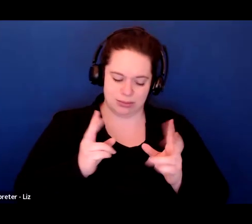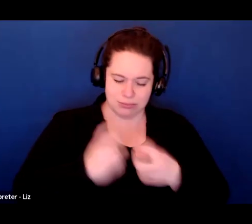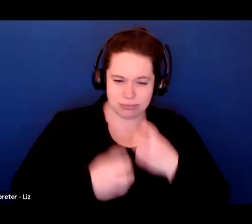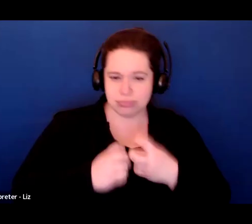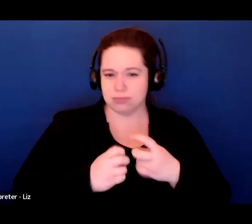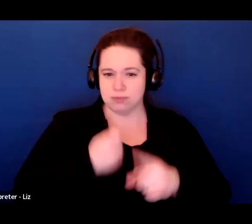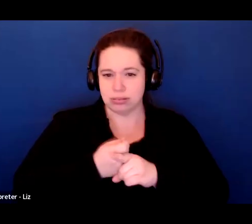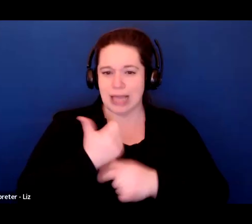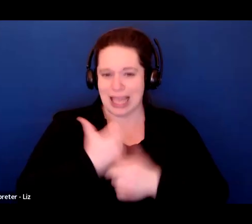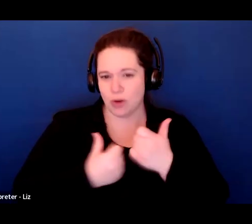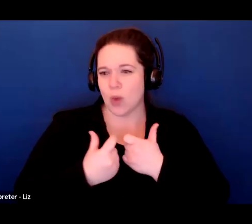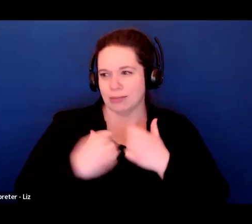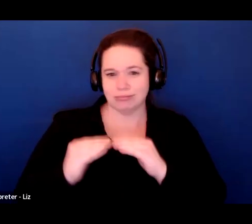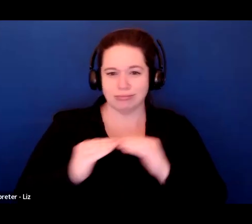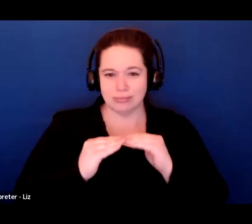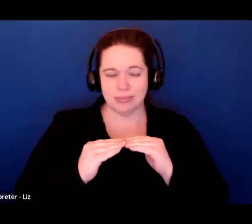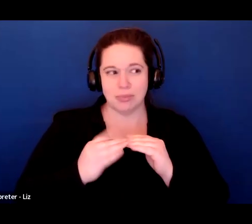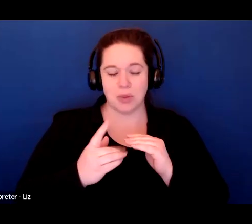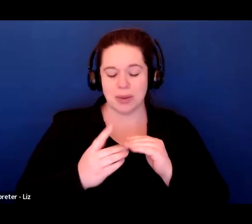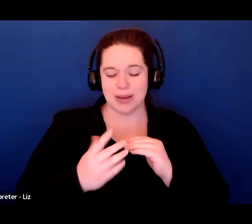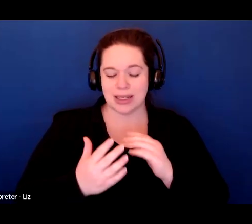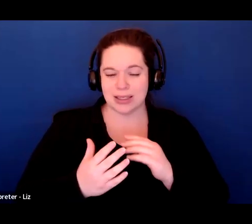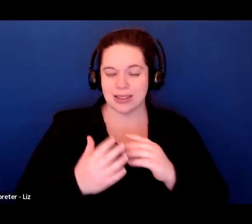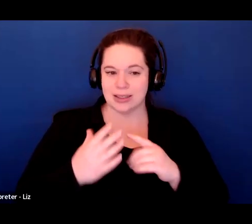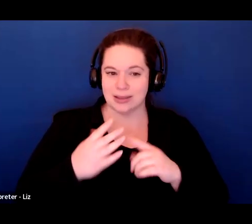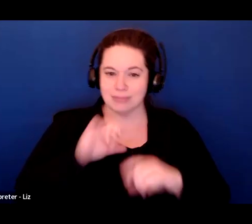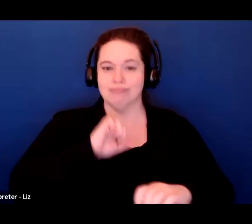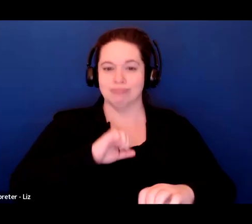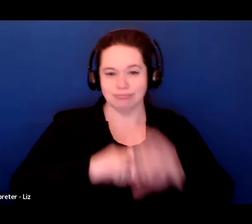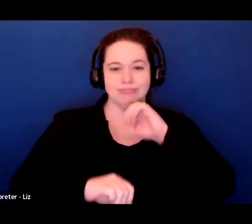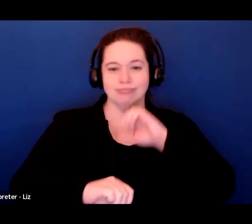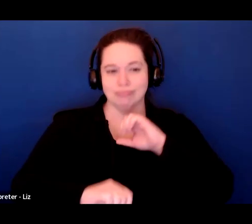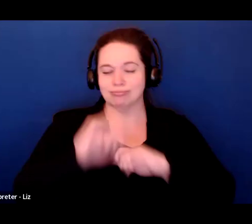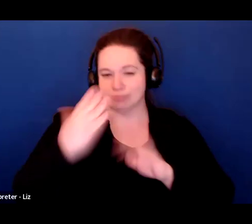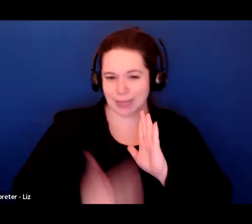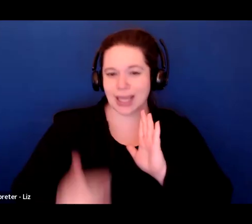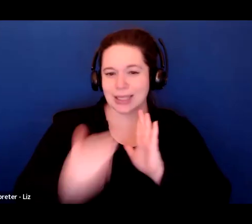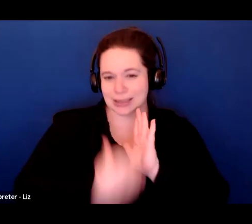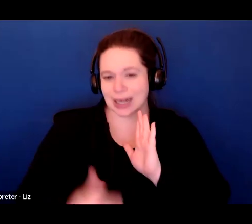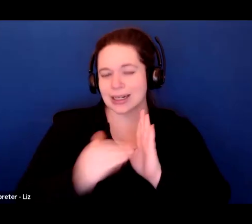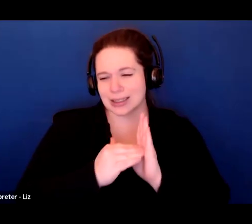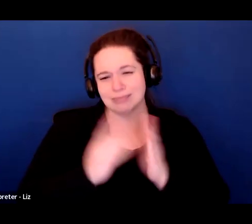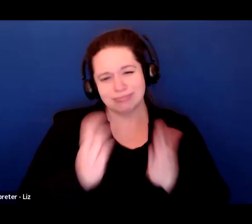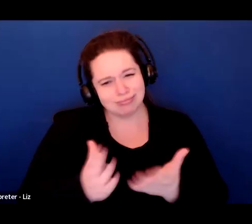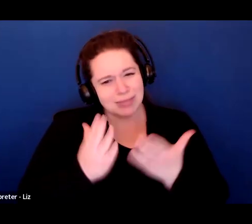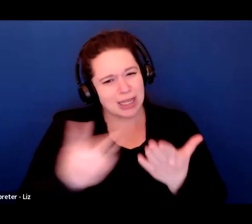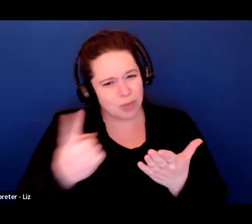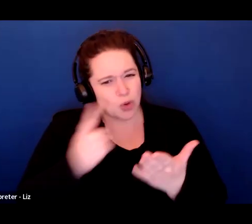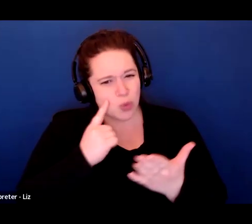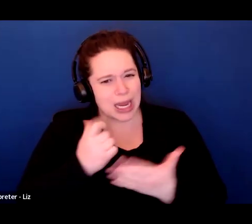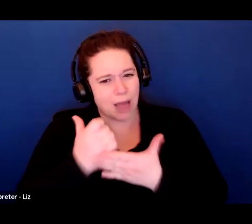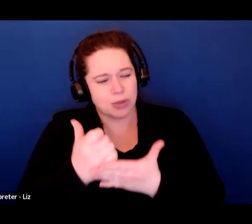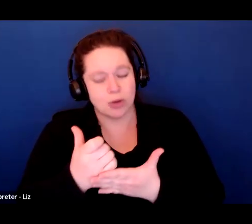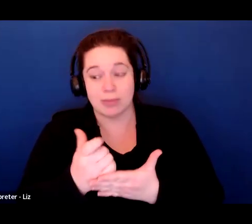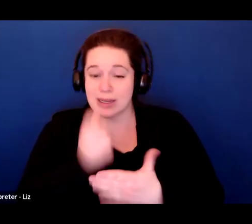some kind of resource, somebody who's with you, somebody who can help you. It might be somebody outside of your family.